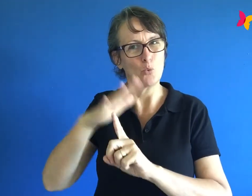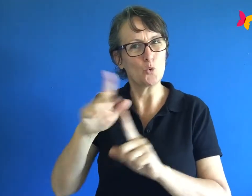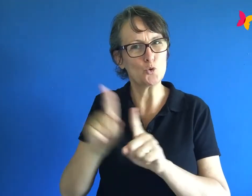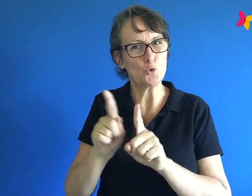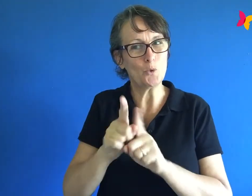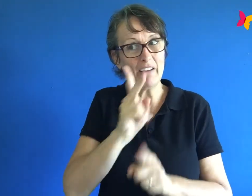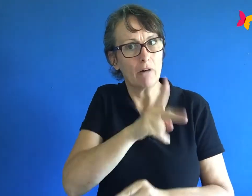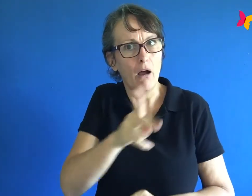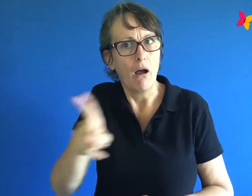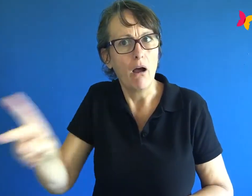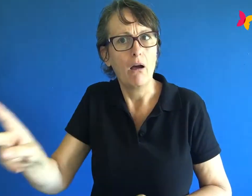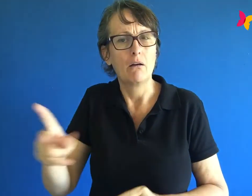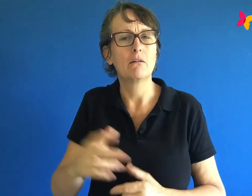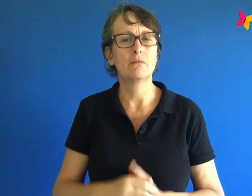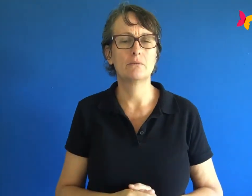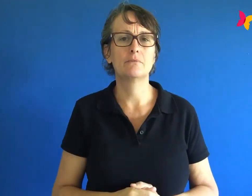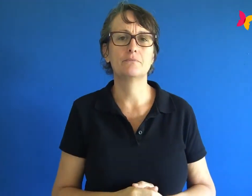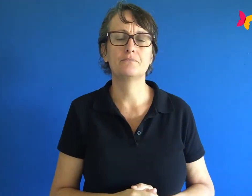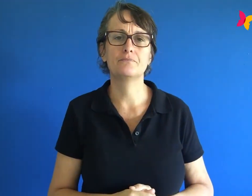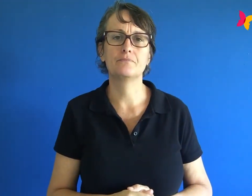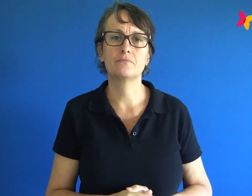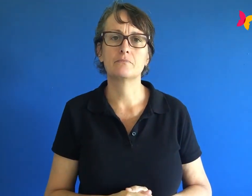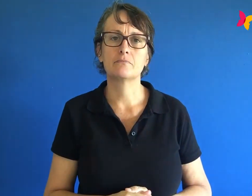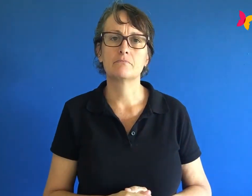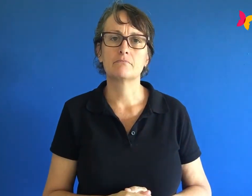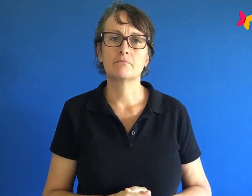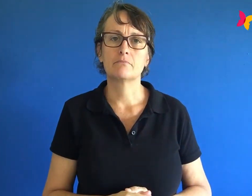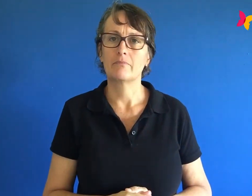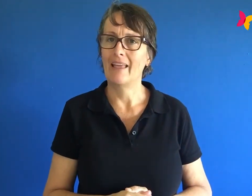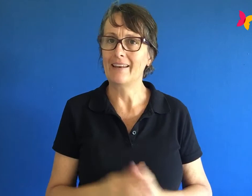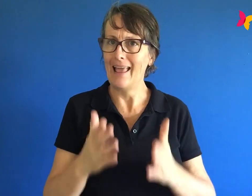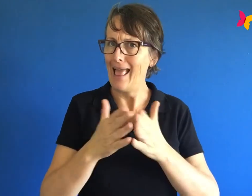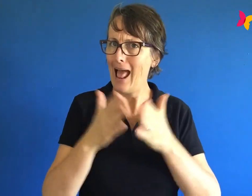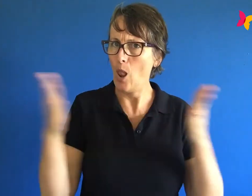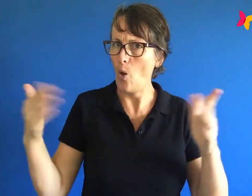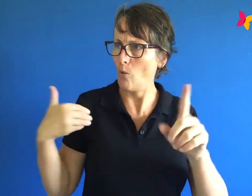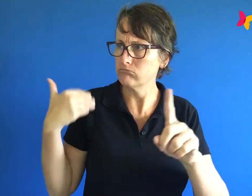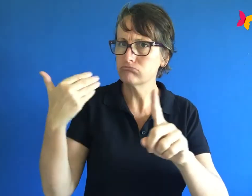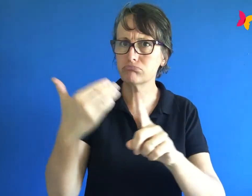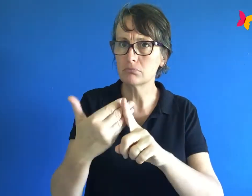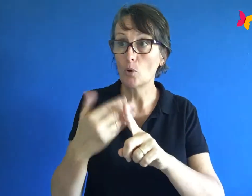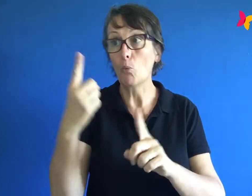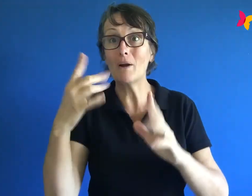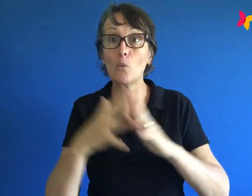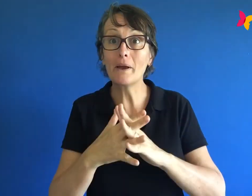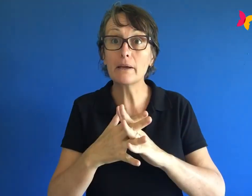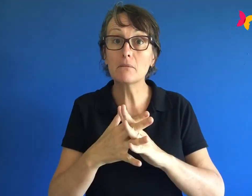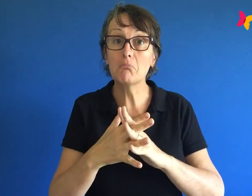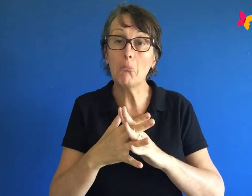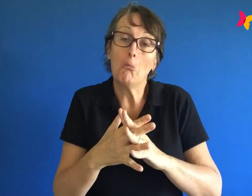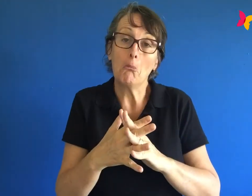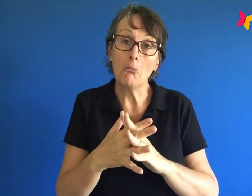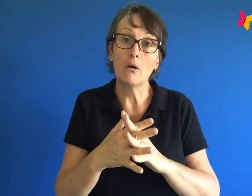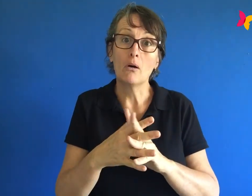well. And the other thing I'd say is how long this is going on for. Not a week, or is this going on for months? This is like a big